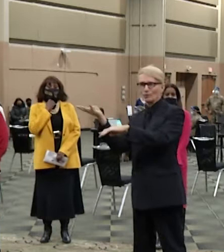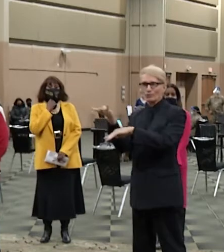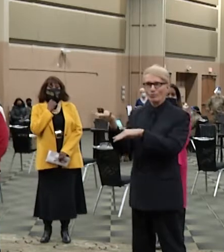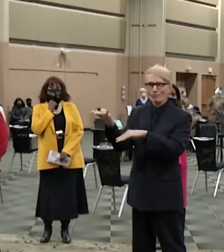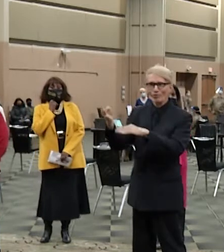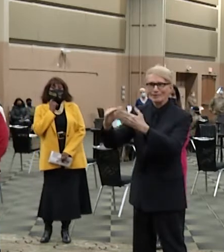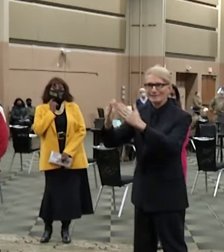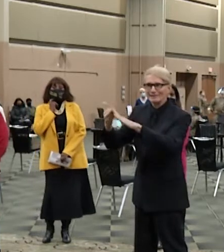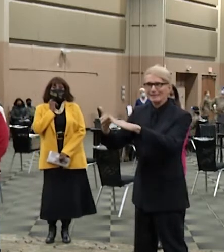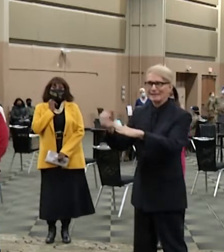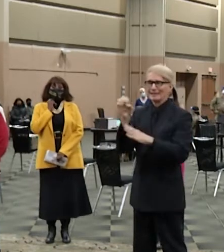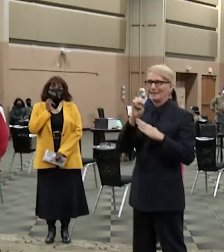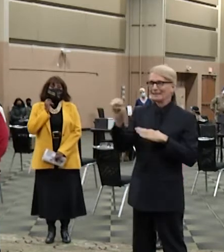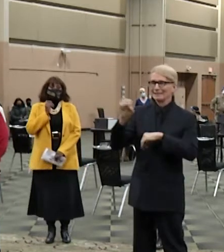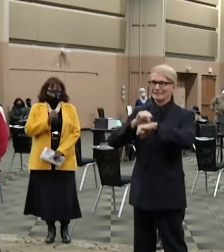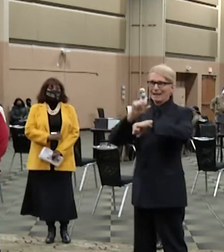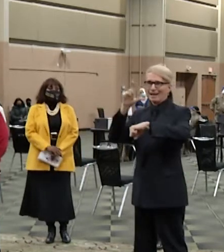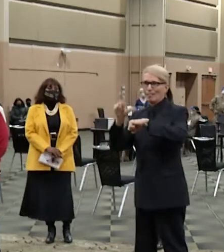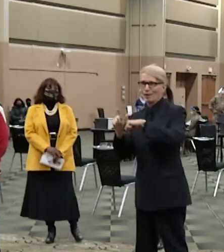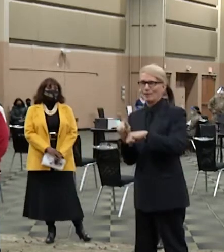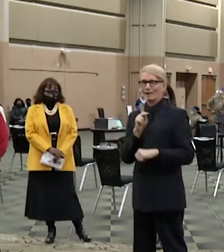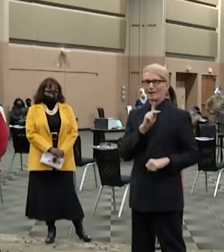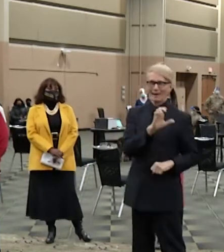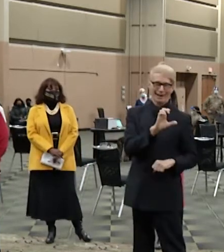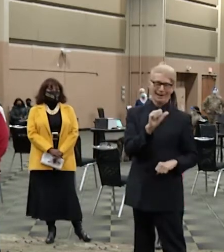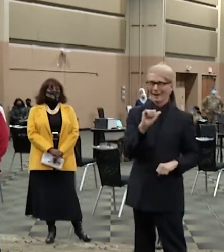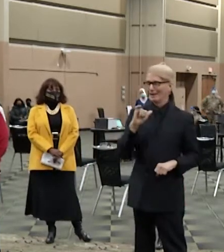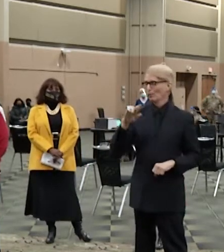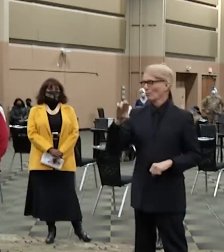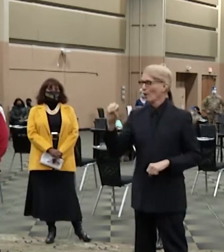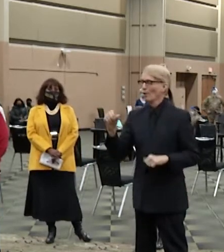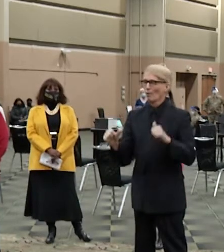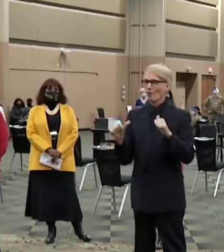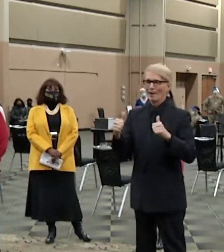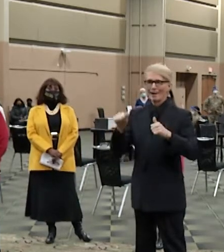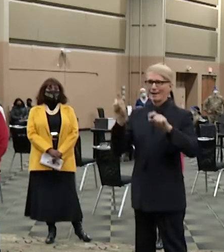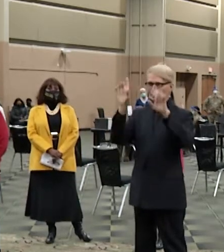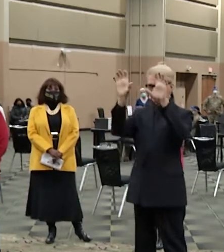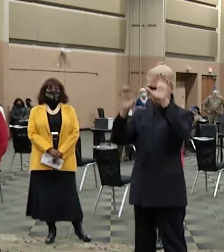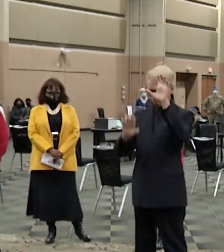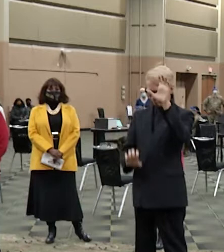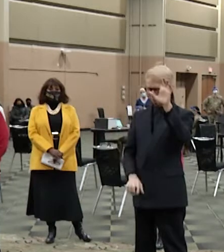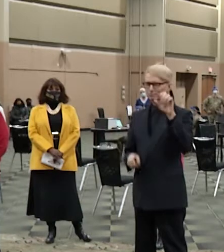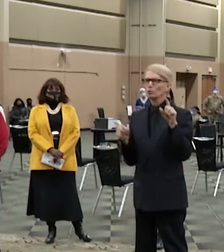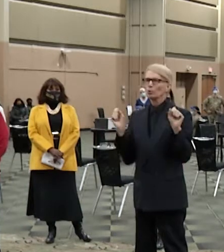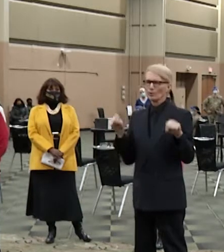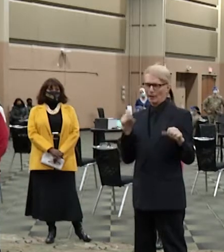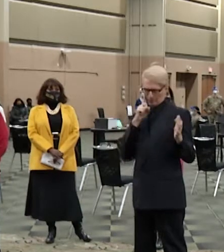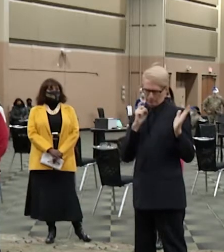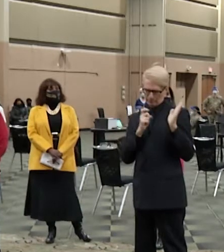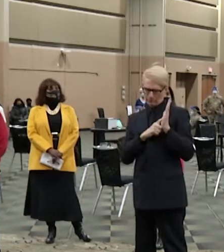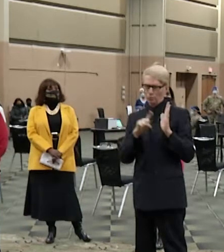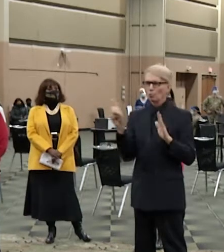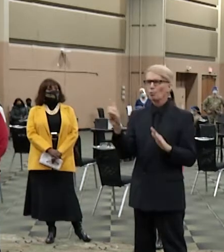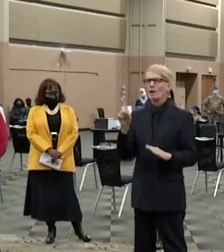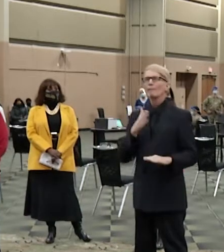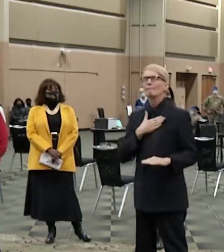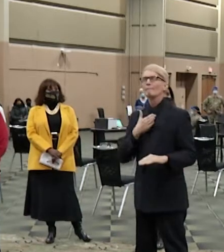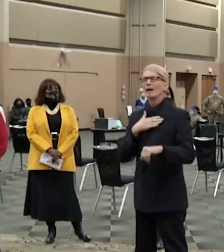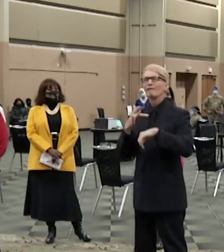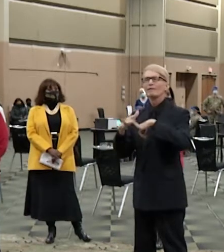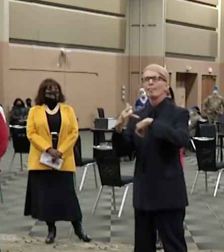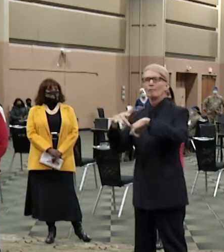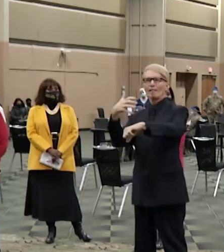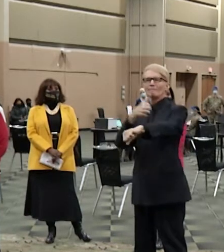Cities, East St. Louis, Cairo, or anywhere in between, can find what vaccination locations are